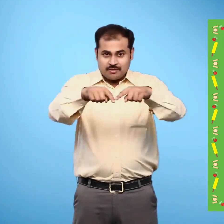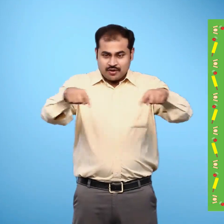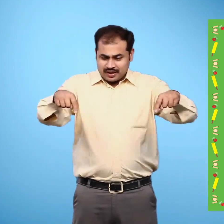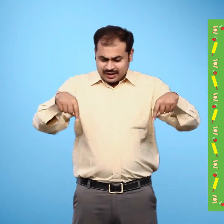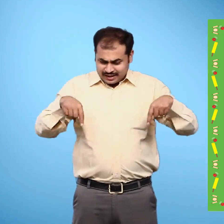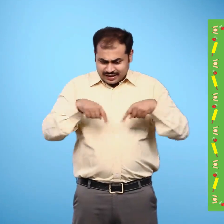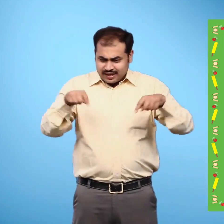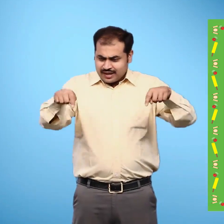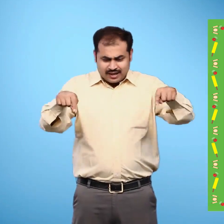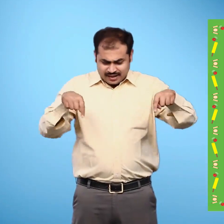corners,